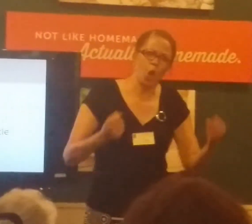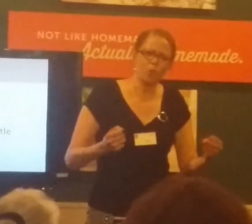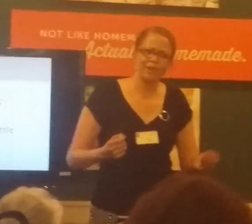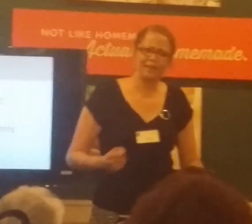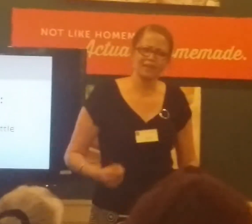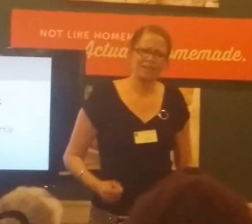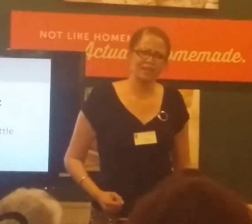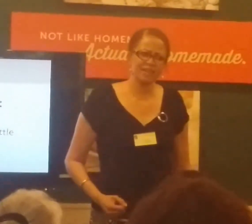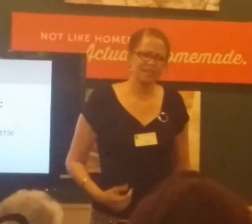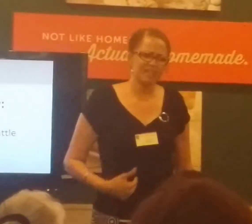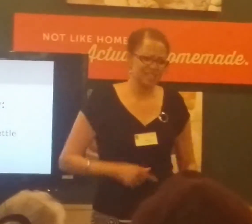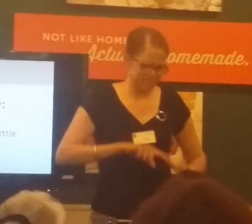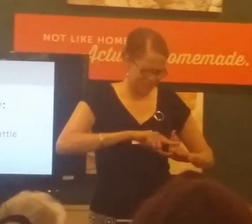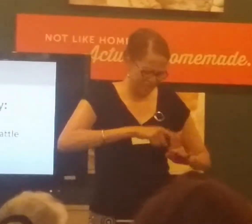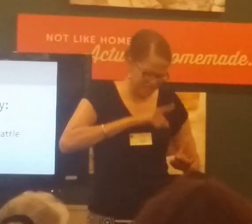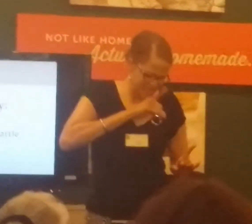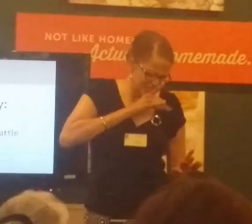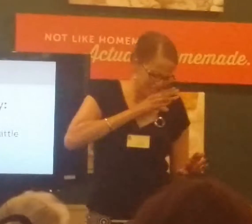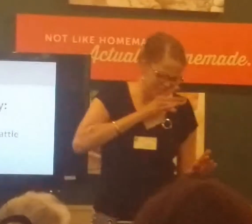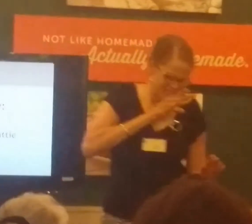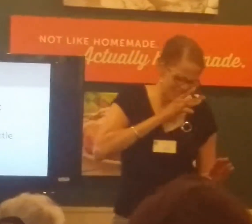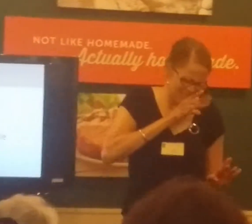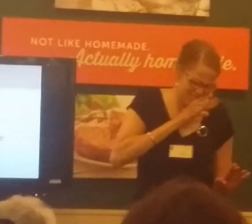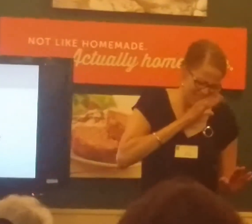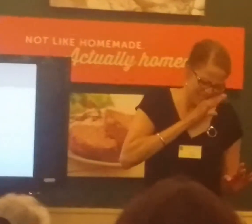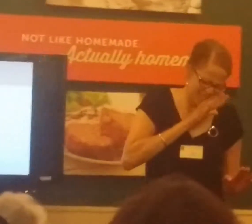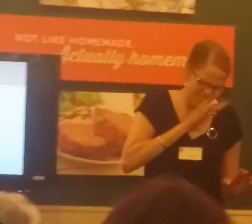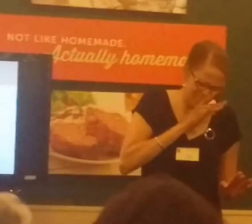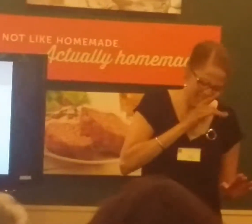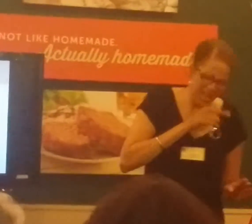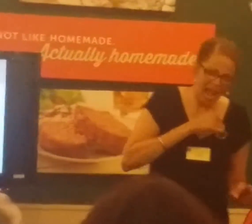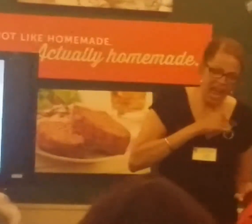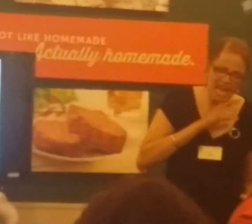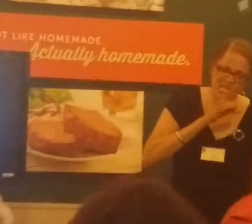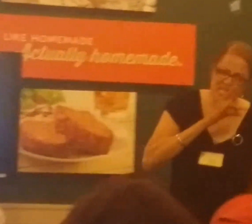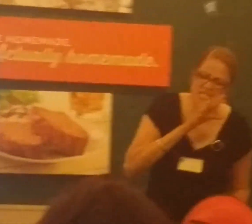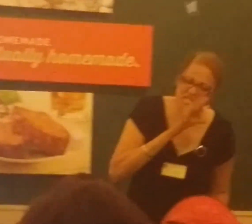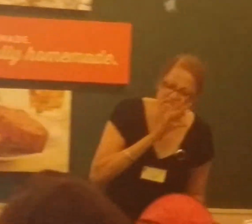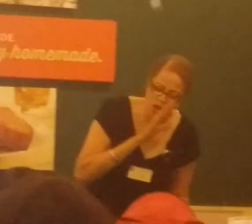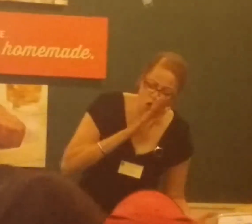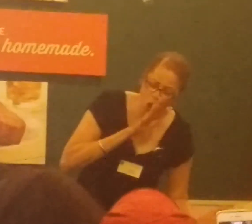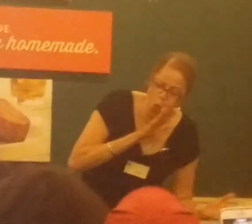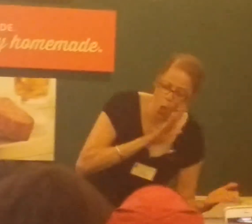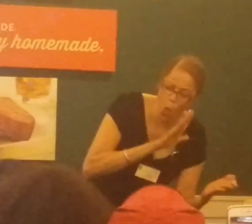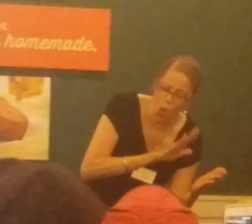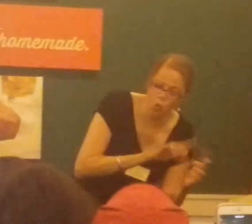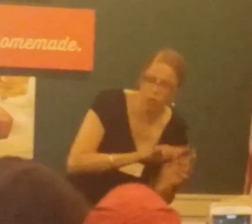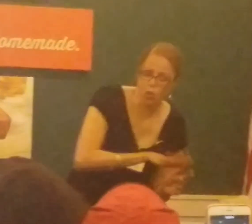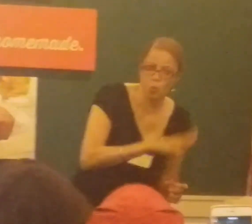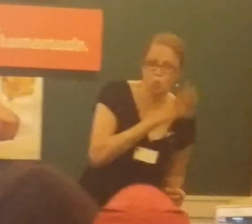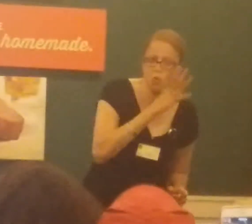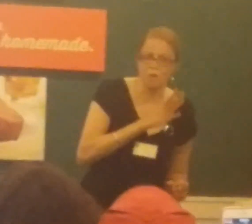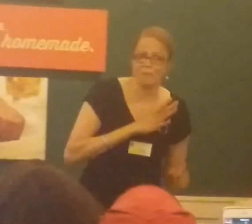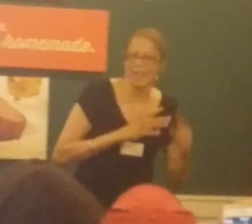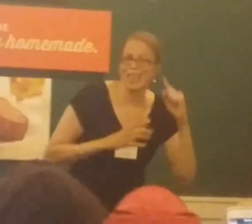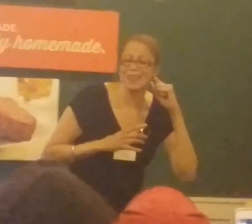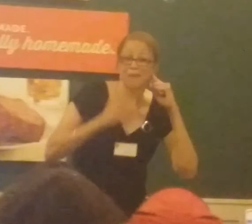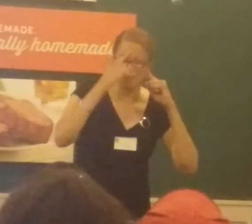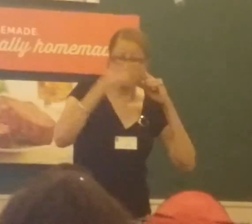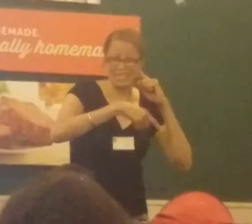She has to get bold. So we started to speak over her life and start speaking in tongues. And I got very close to that